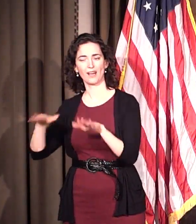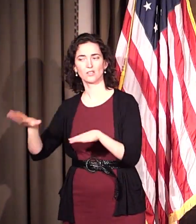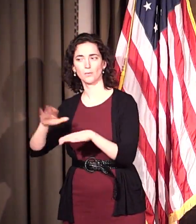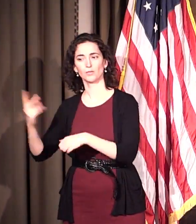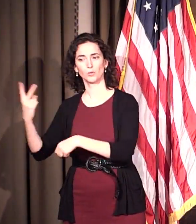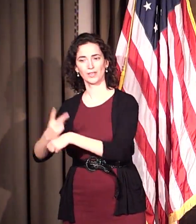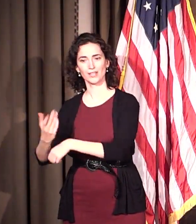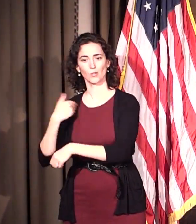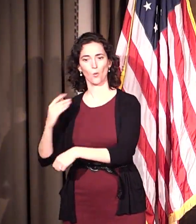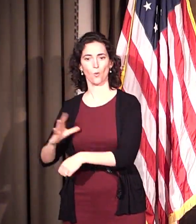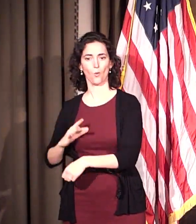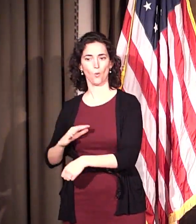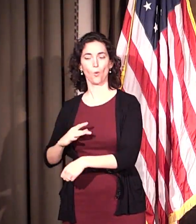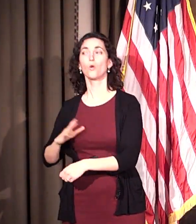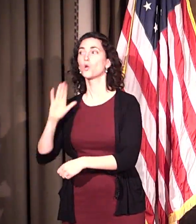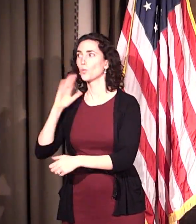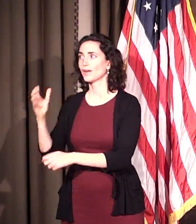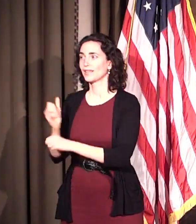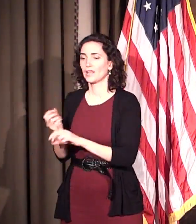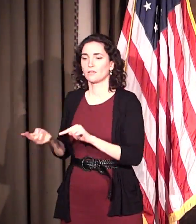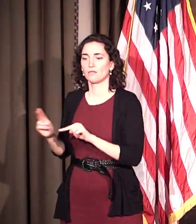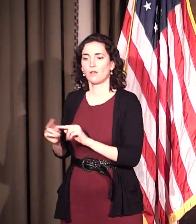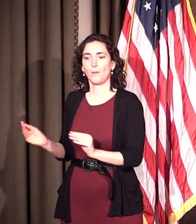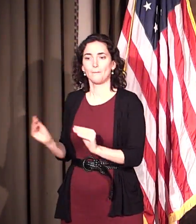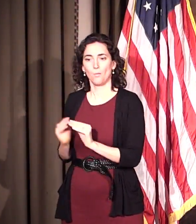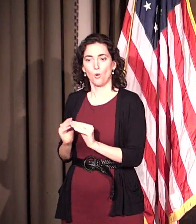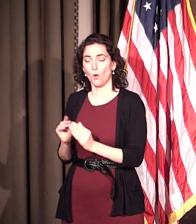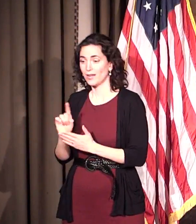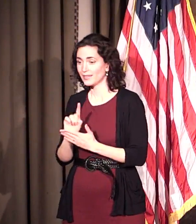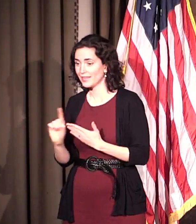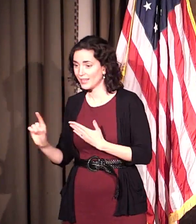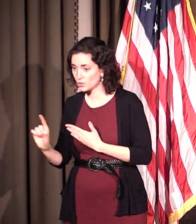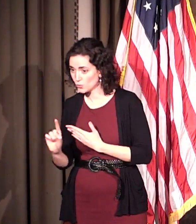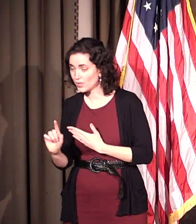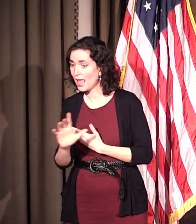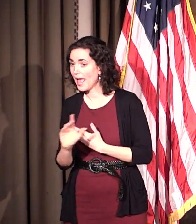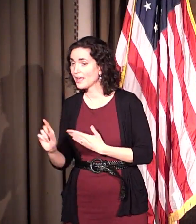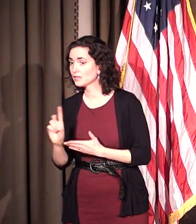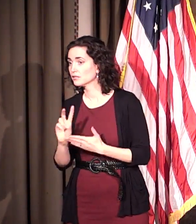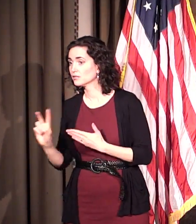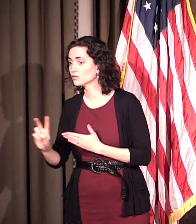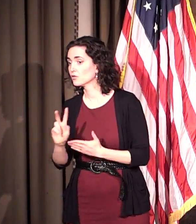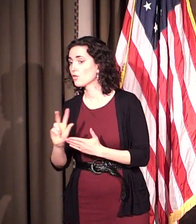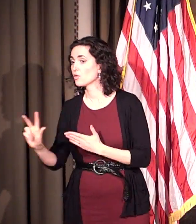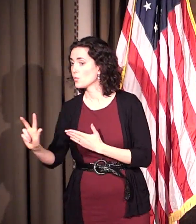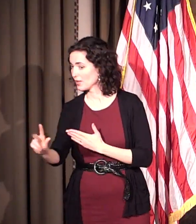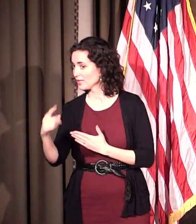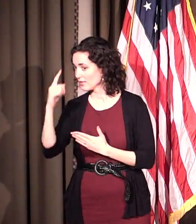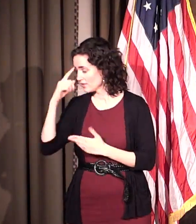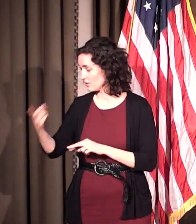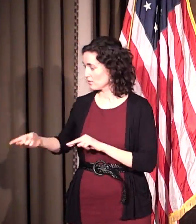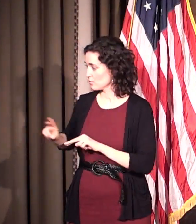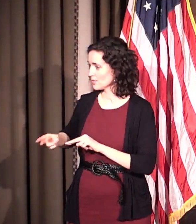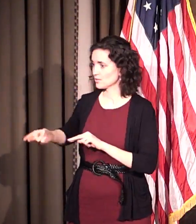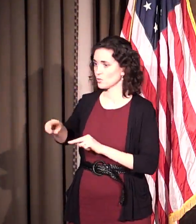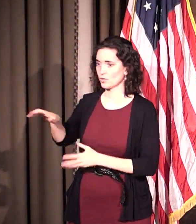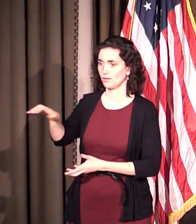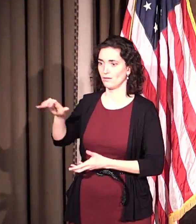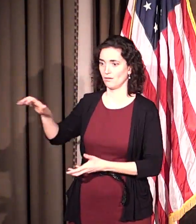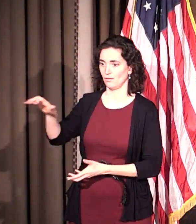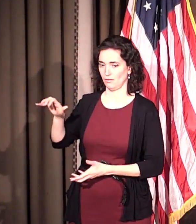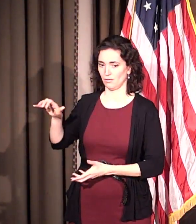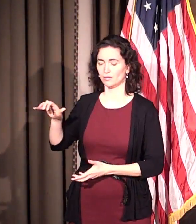days ago that we'll be getting a little bit more, both in this next week and we think for the few weeks after that. So it's